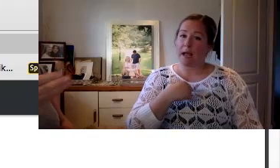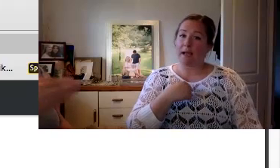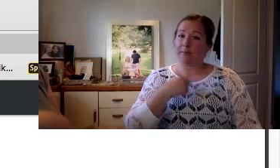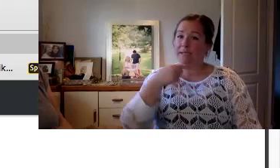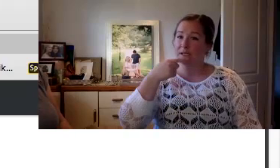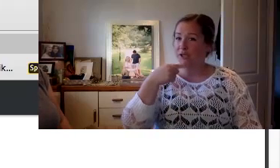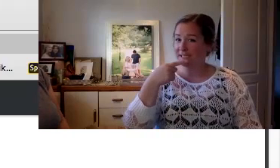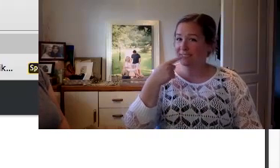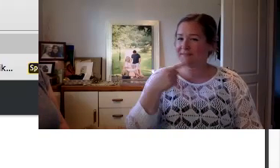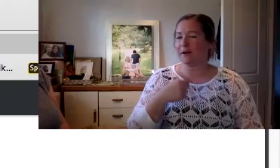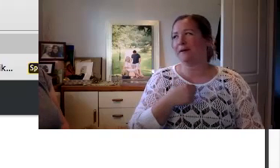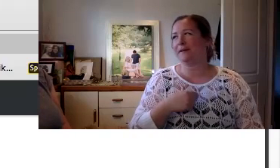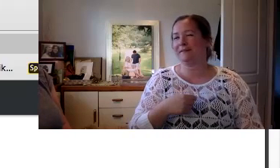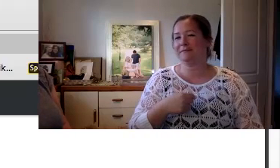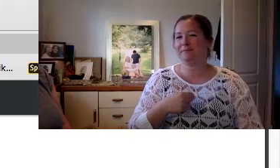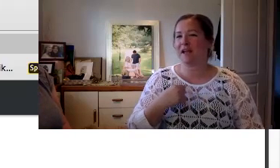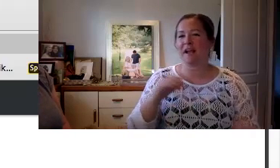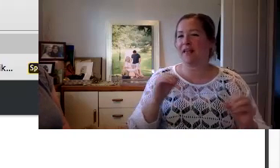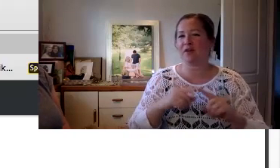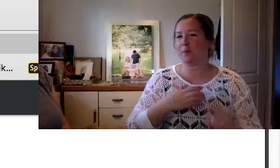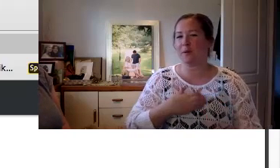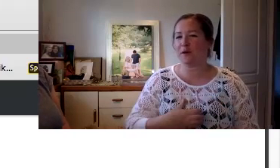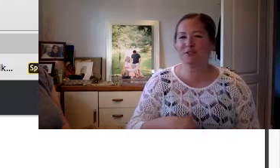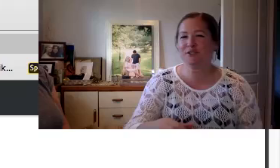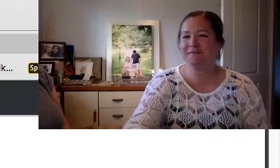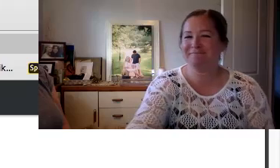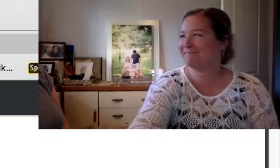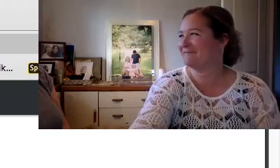Next thing, I am hearing.